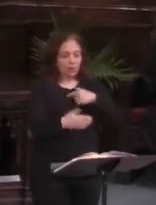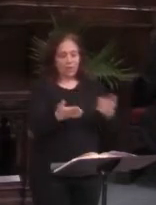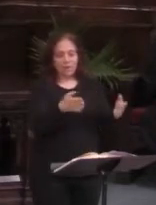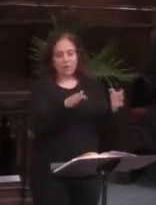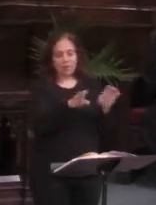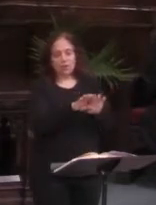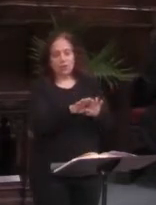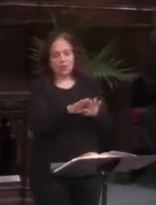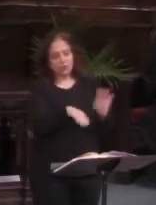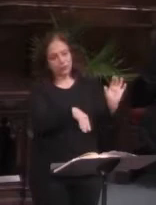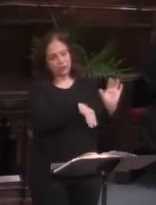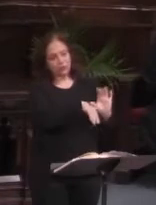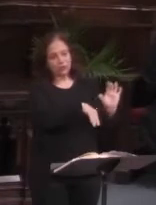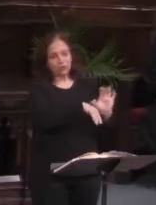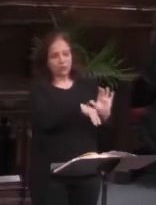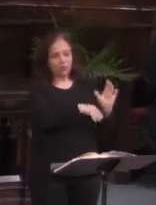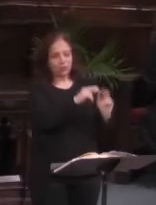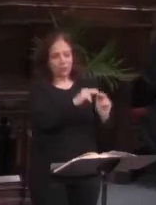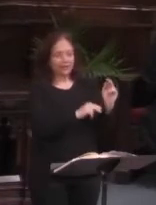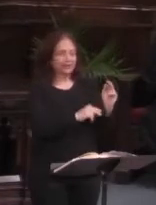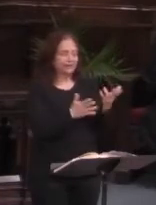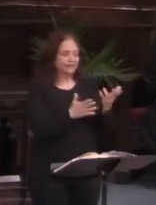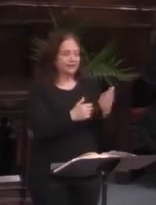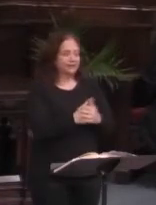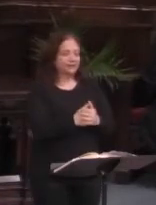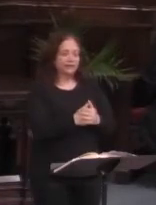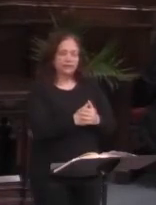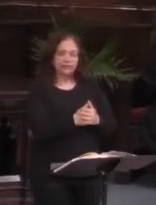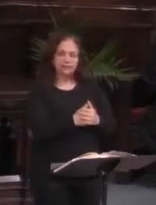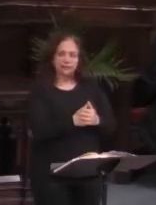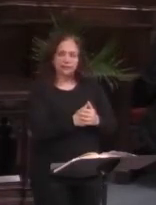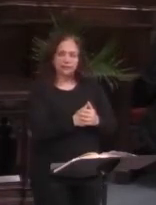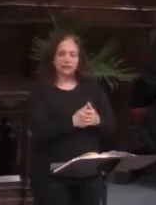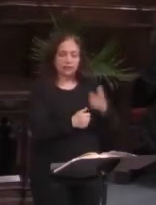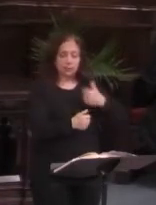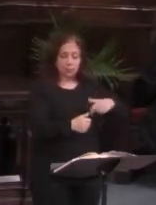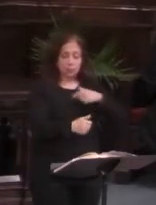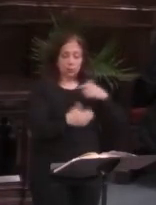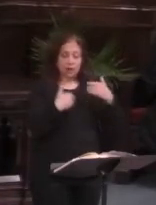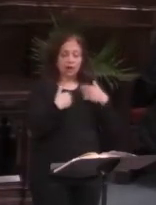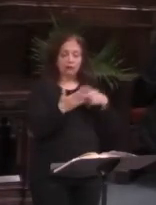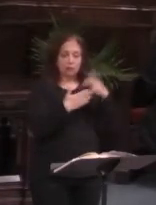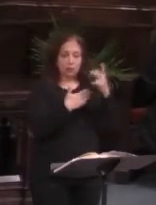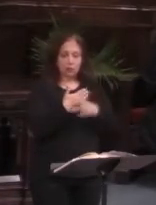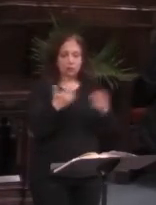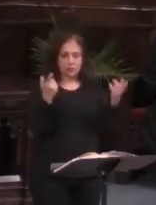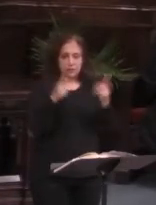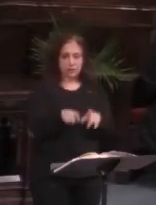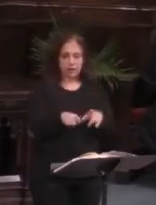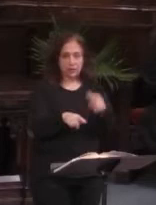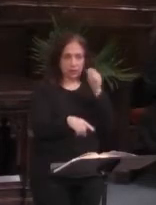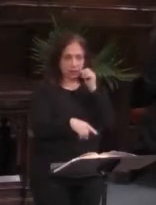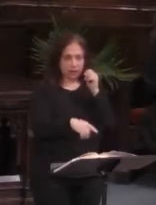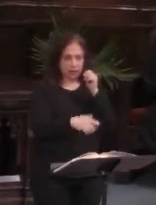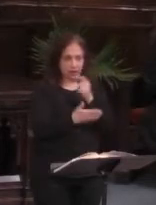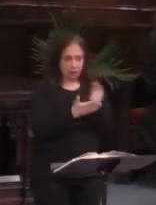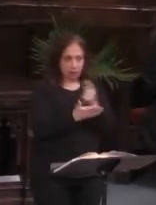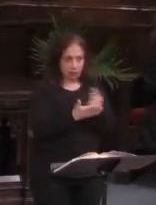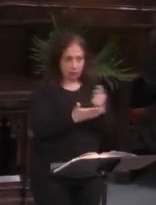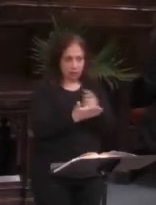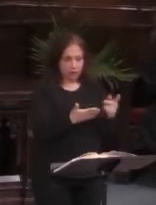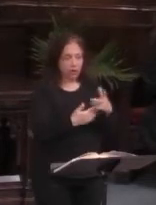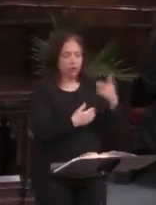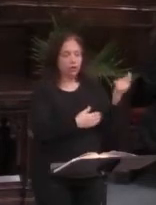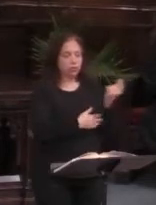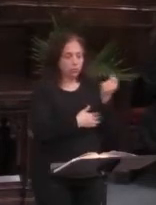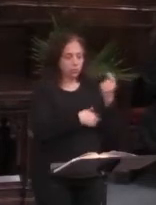a church these days in social distancing. We have programming that's happening each and every week, Tuesday